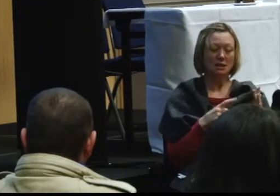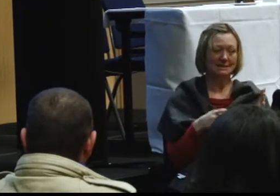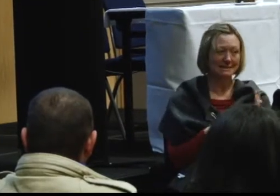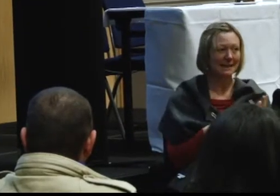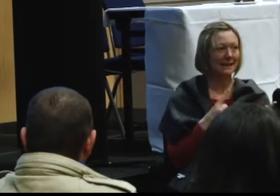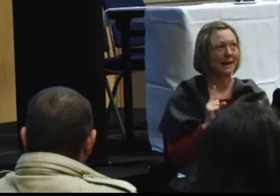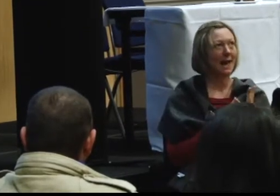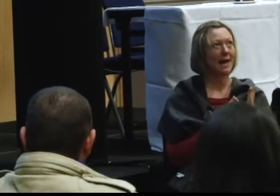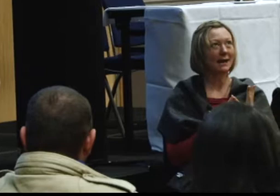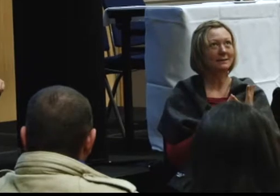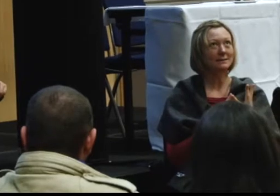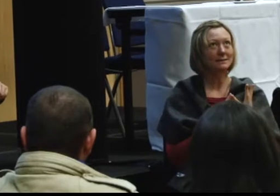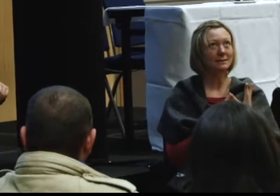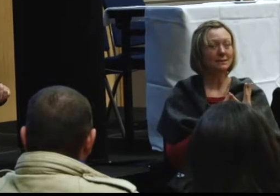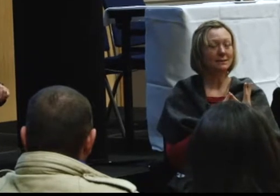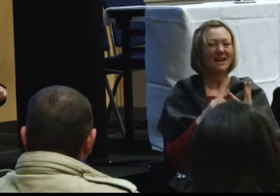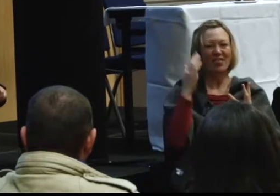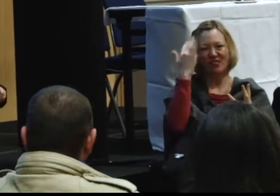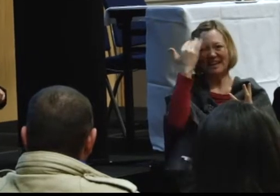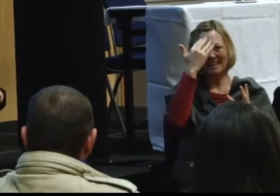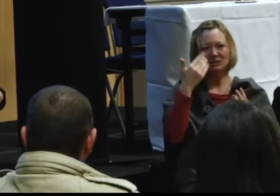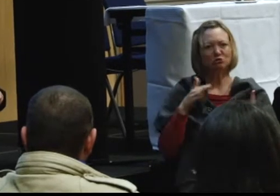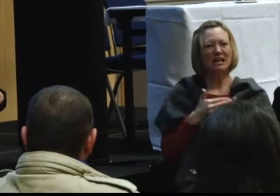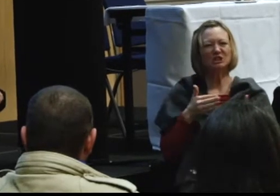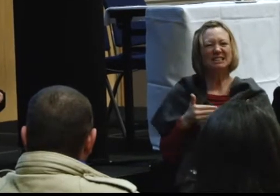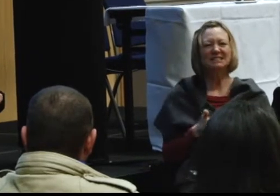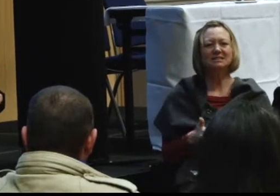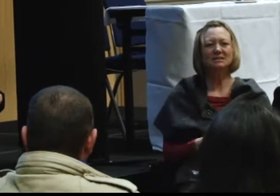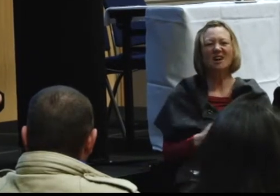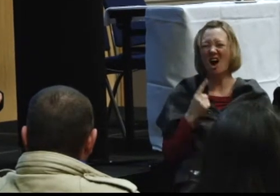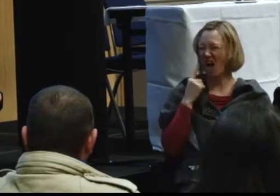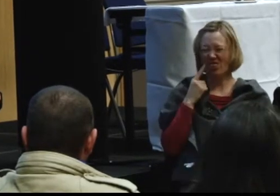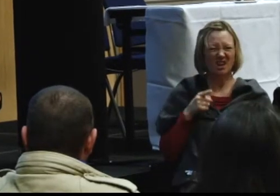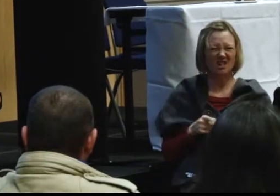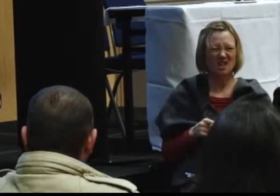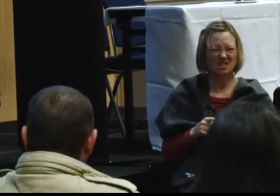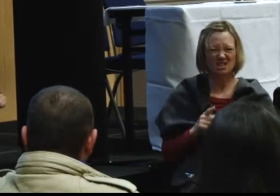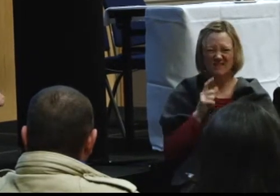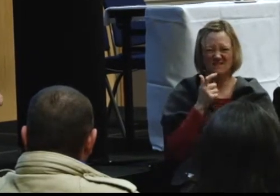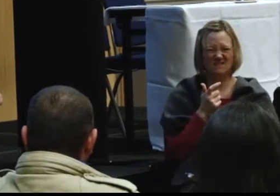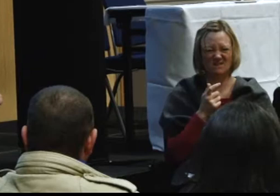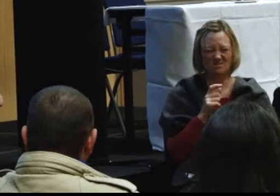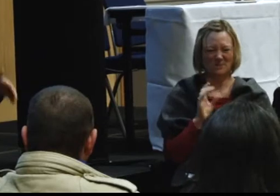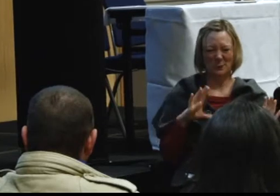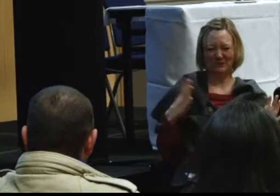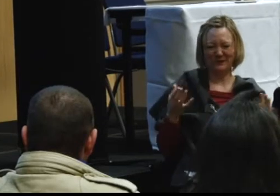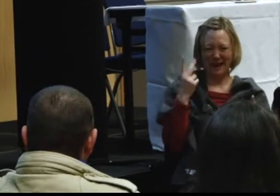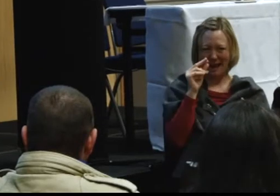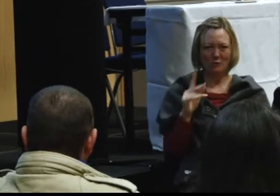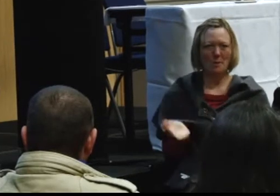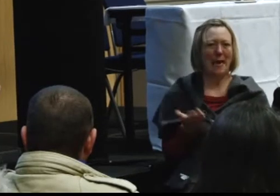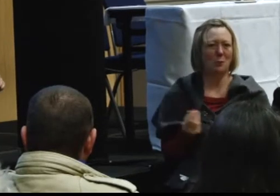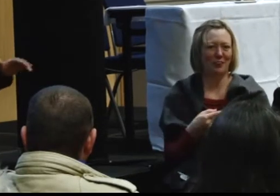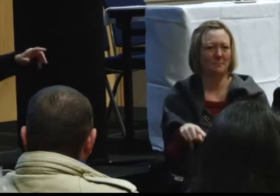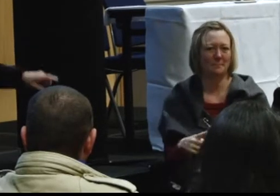and thinking strategies, which I think was just a really fancy name for playing with them. More and more it became less about me at the